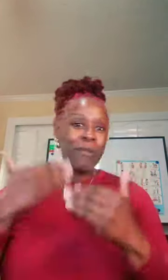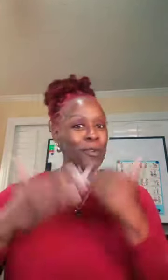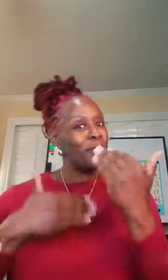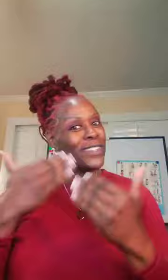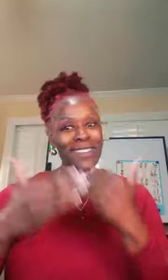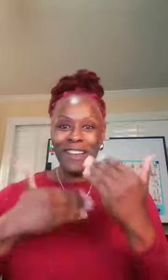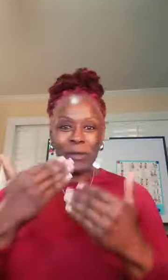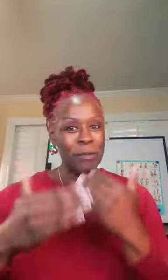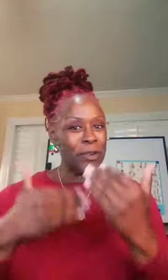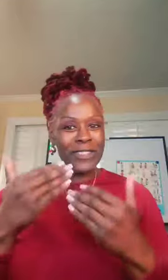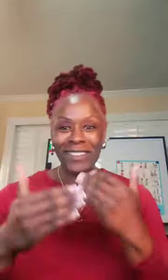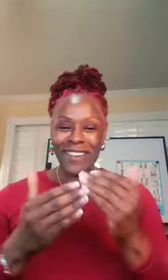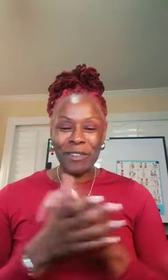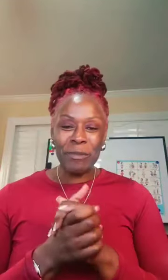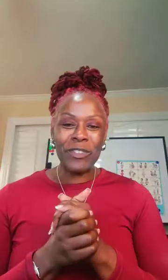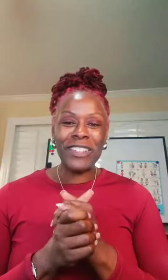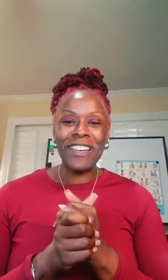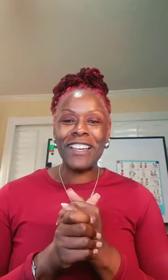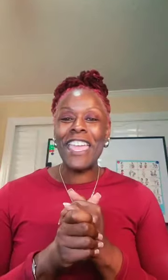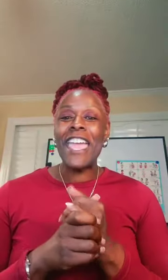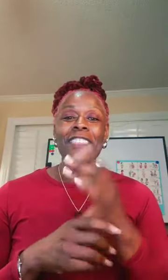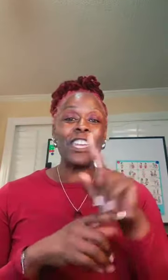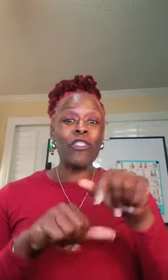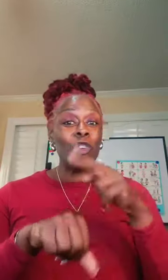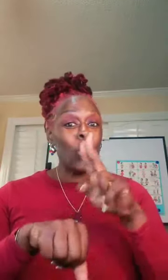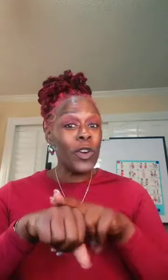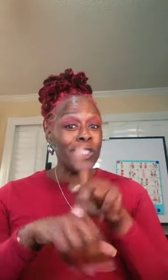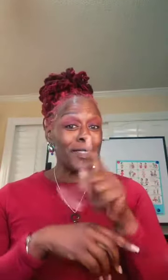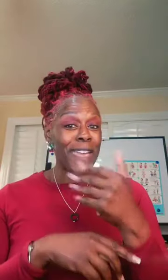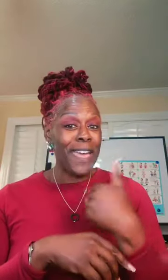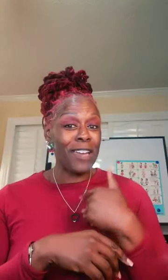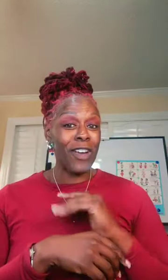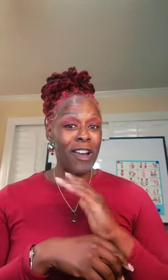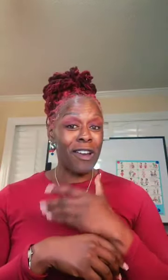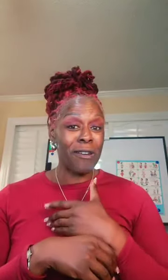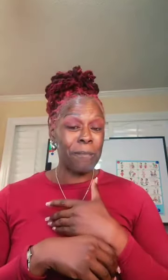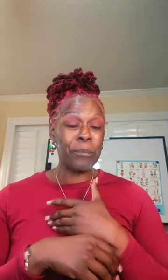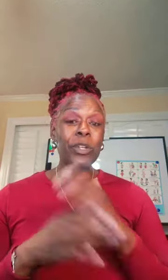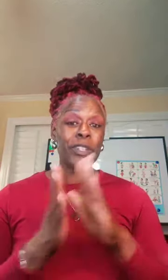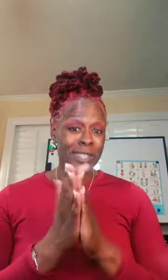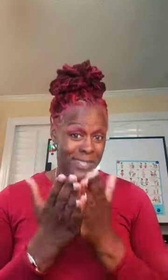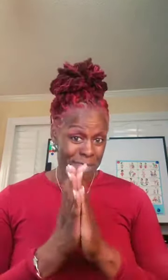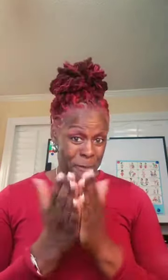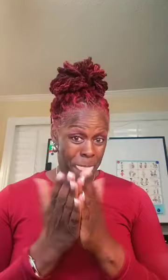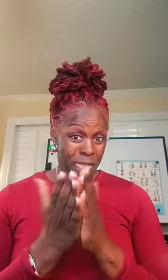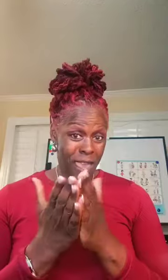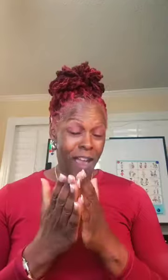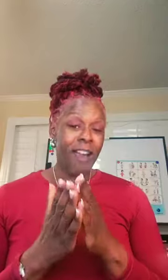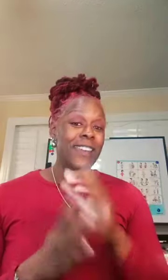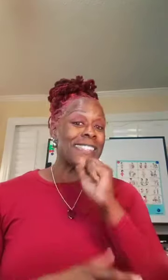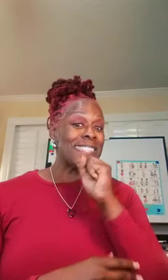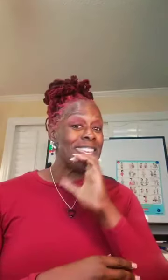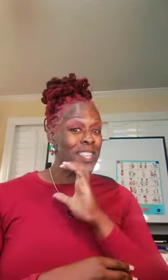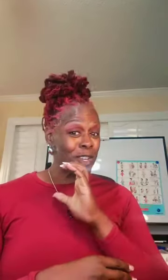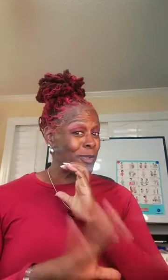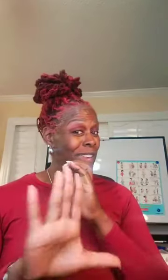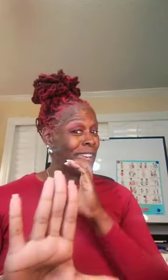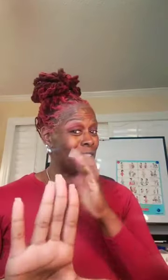moving along. And then of course you have our books, our seniors. We're not going to